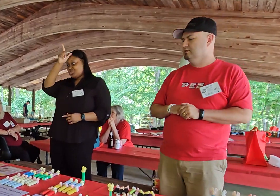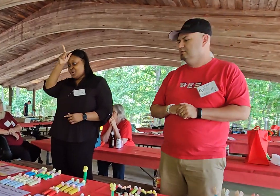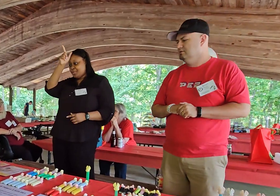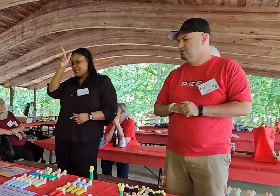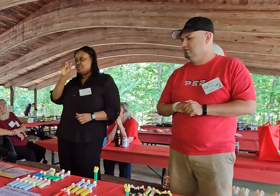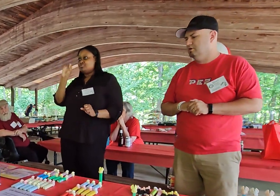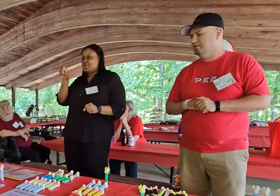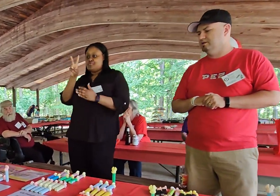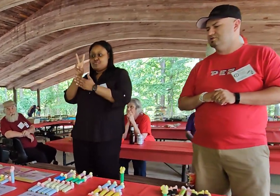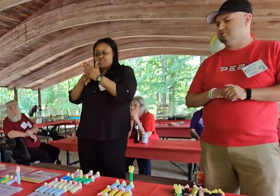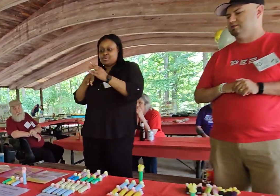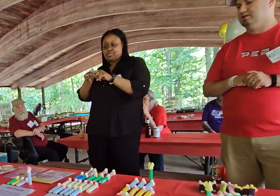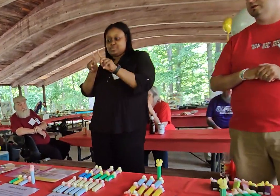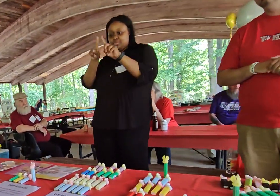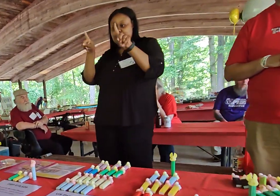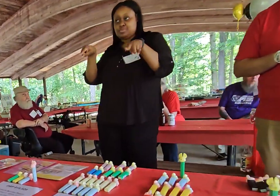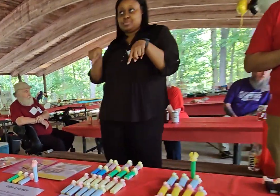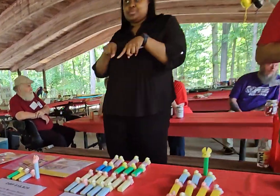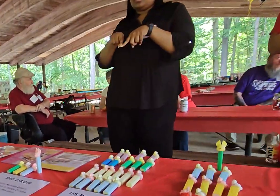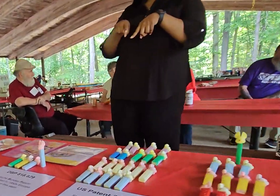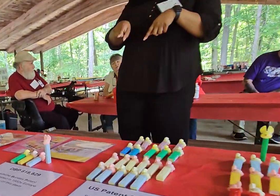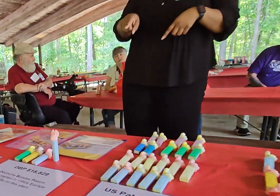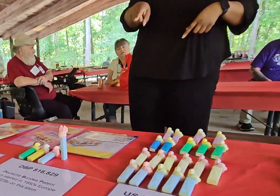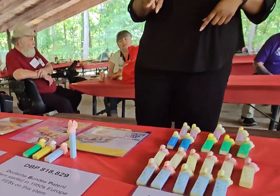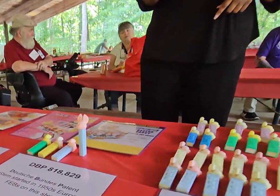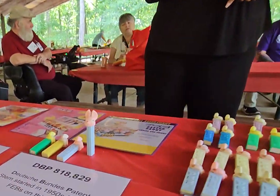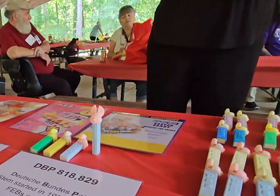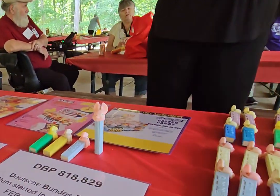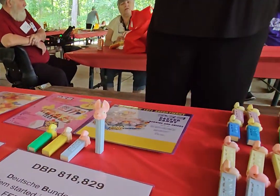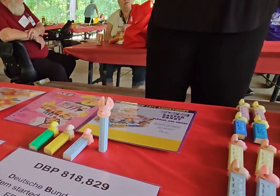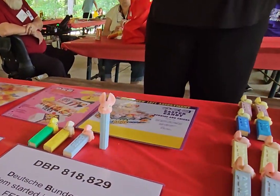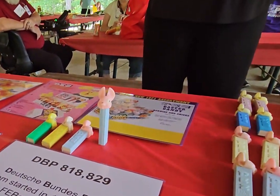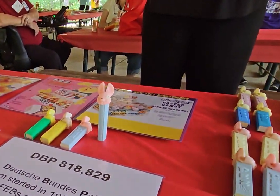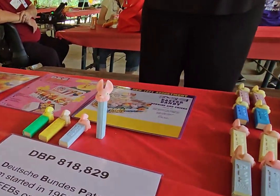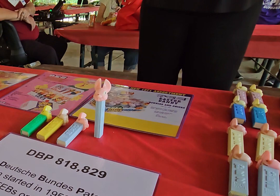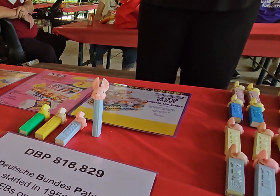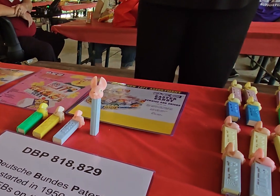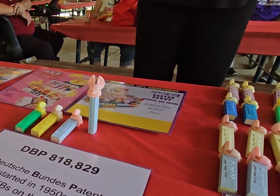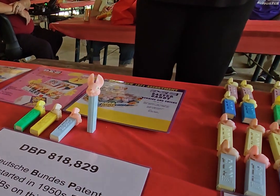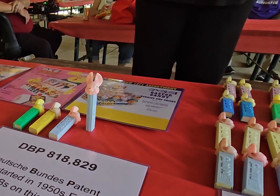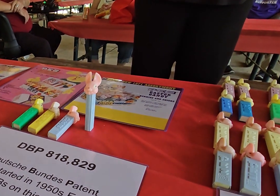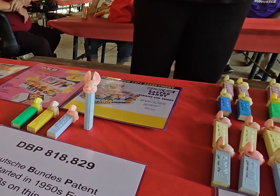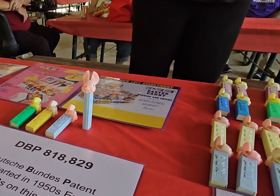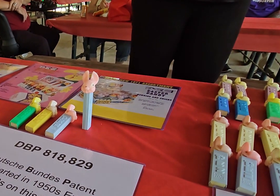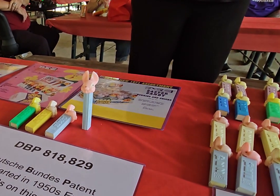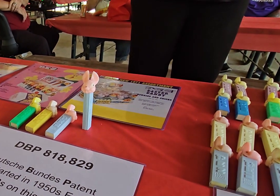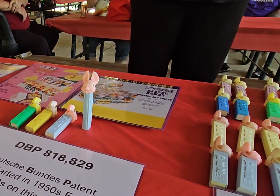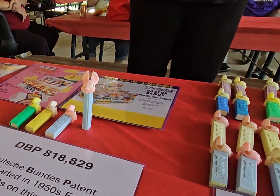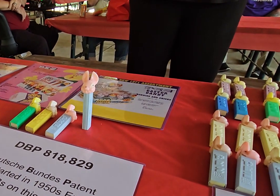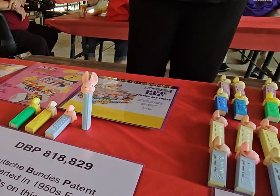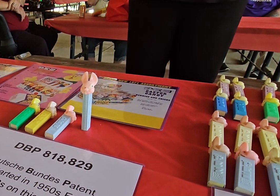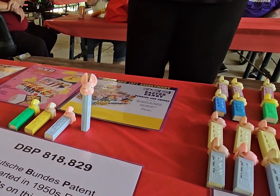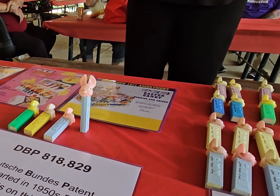for on the sheet there. You can't pronounce it? I can.